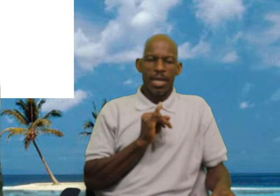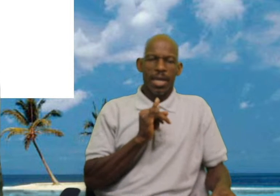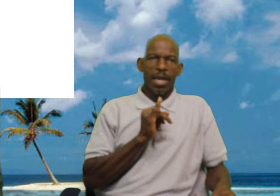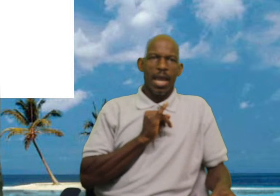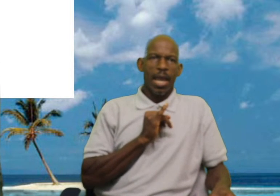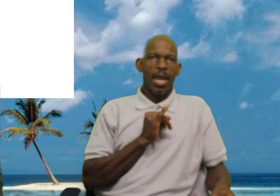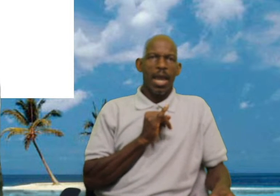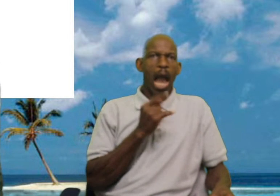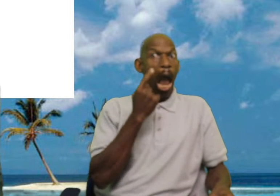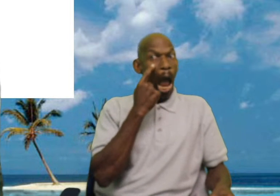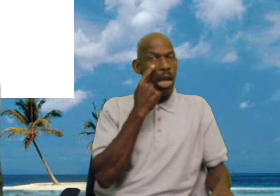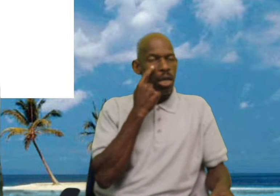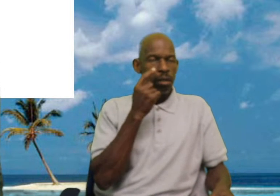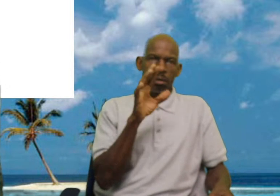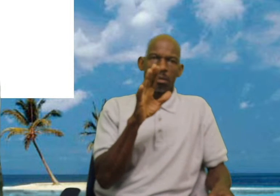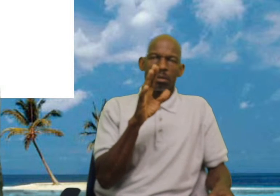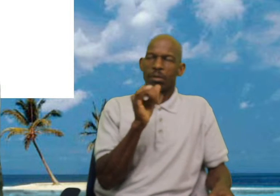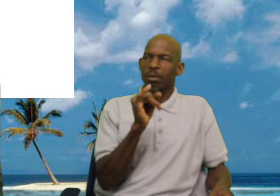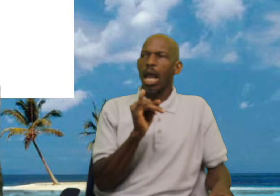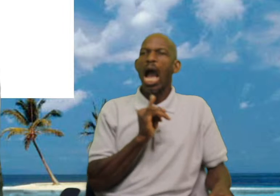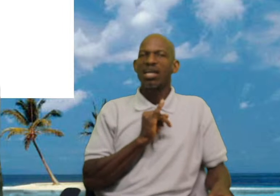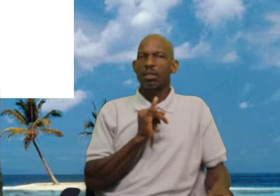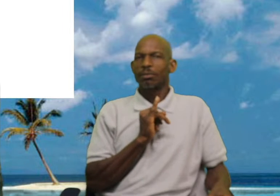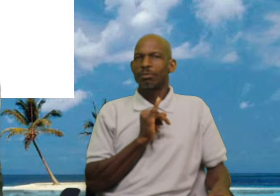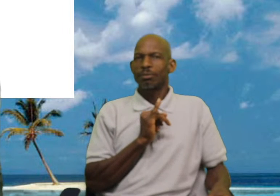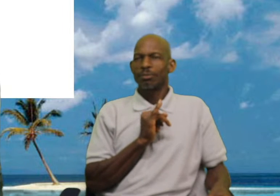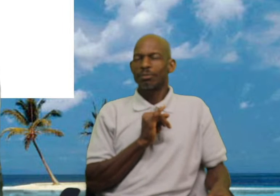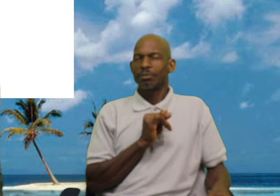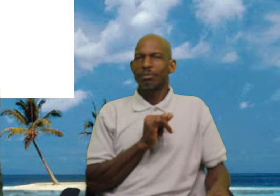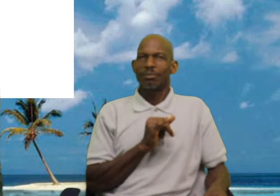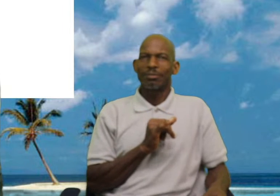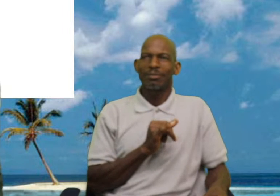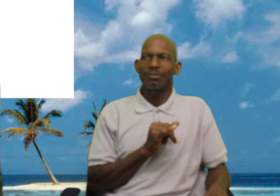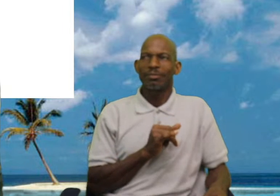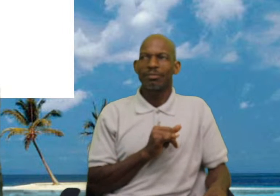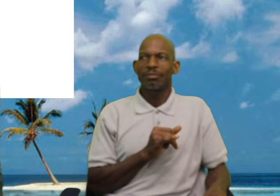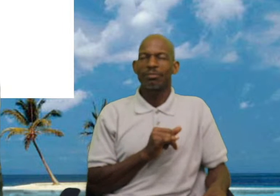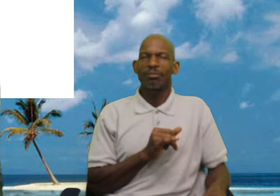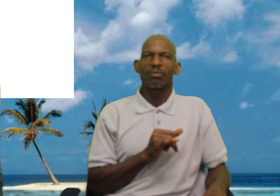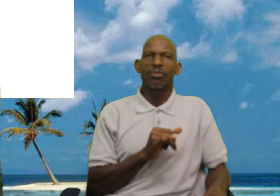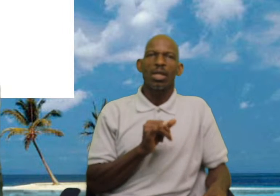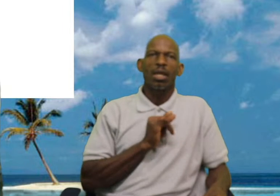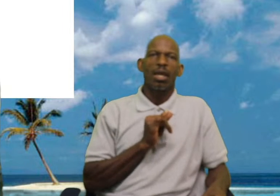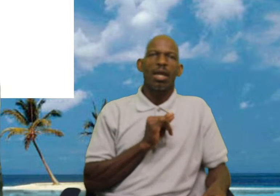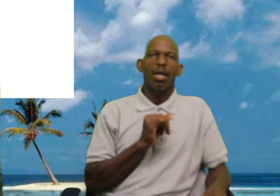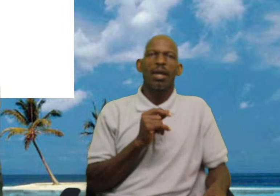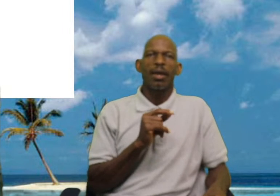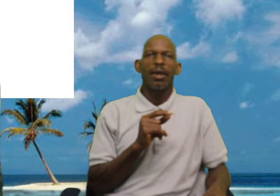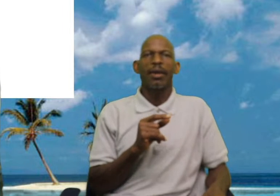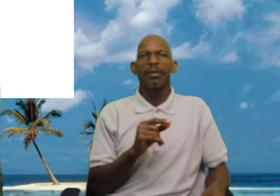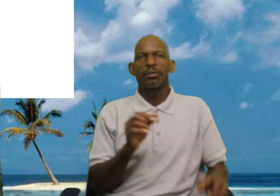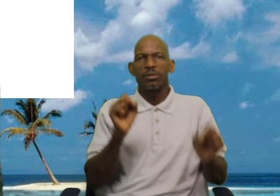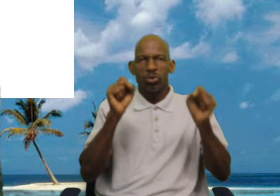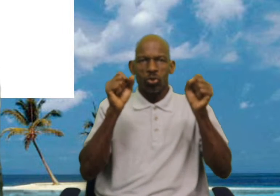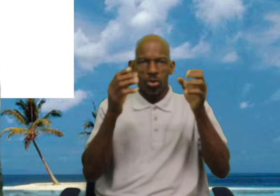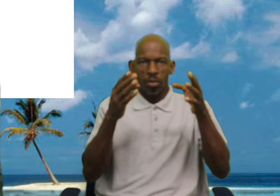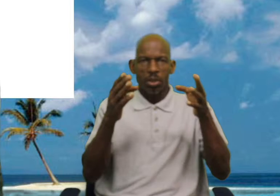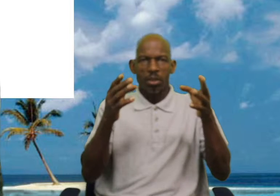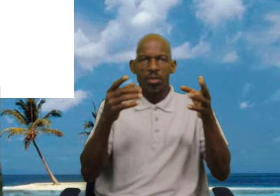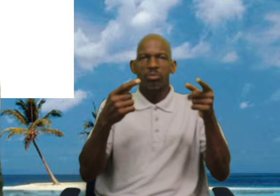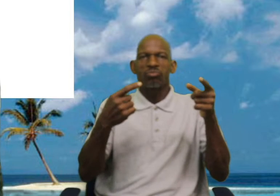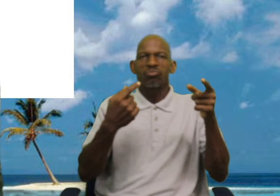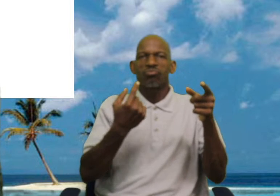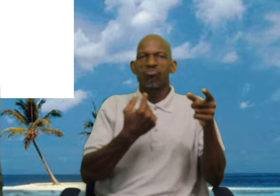about yourself, you use the word I. And I is talking about the subject of the sentence. Remember,